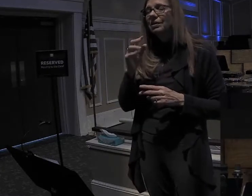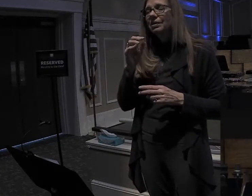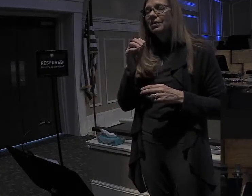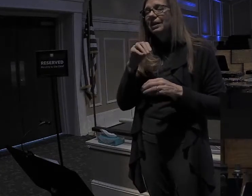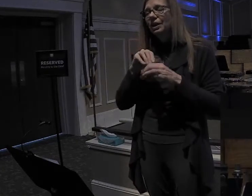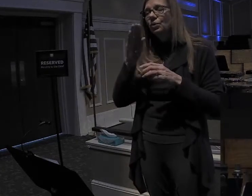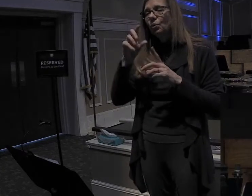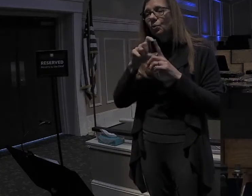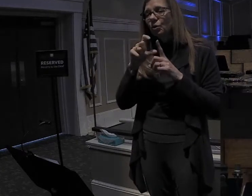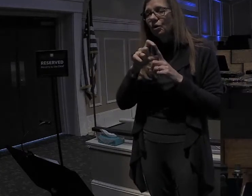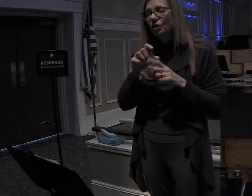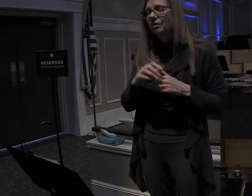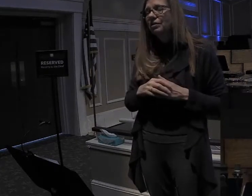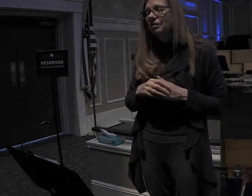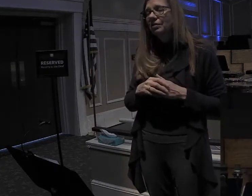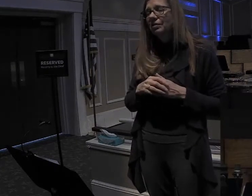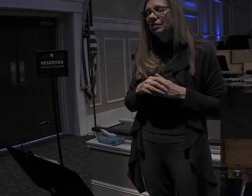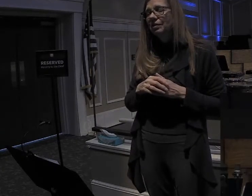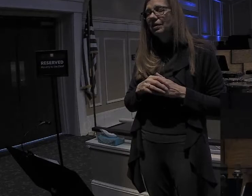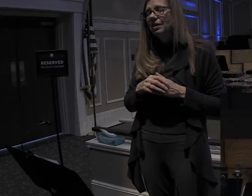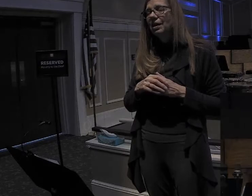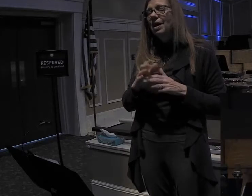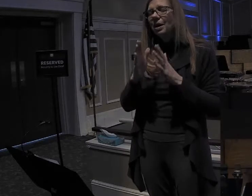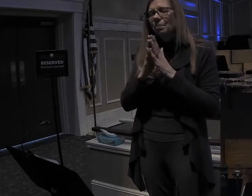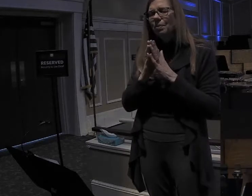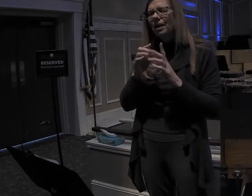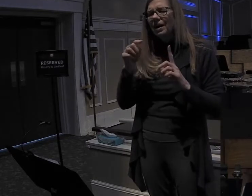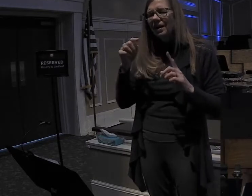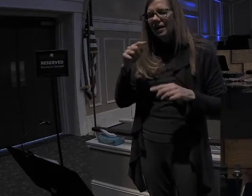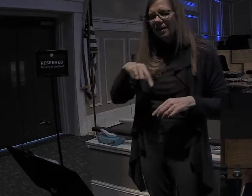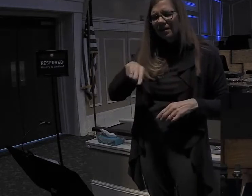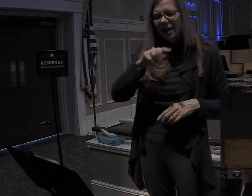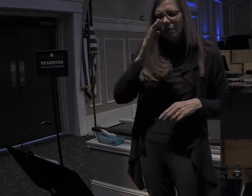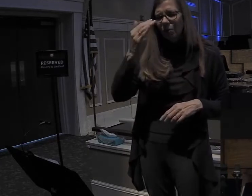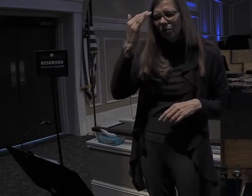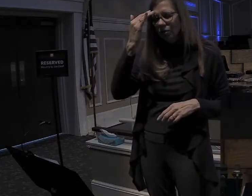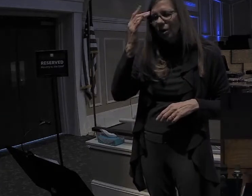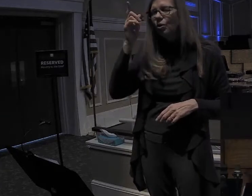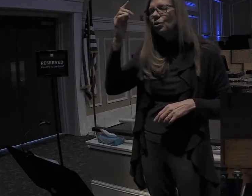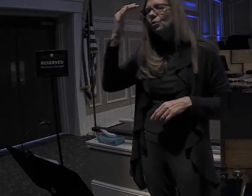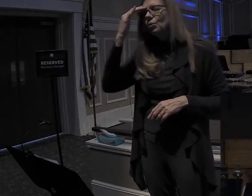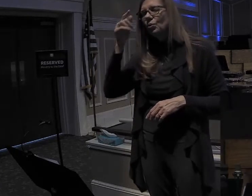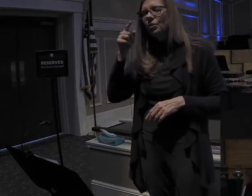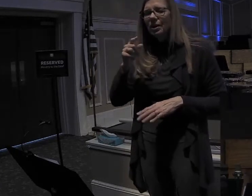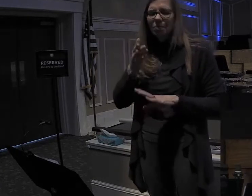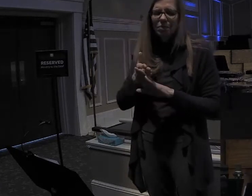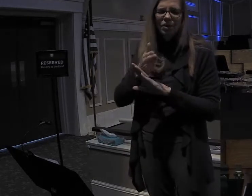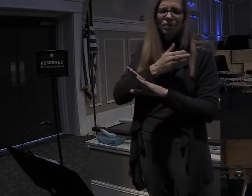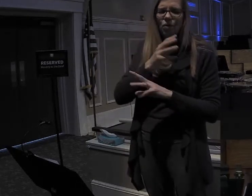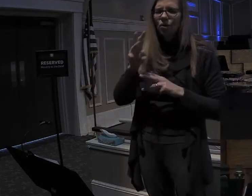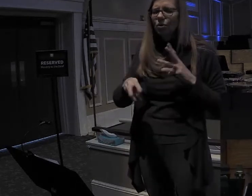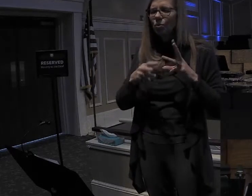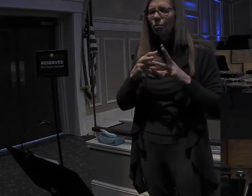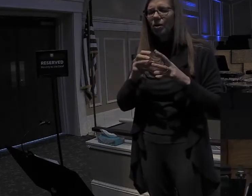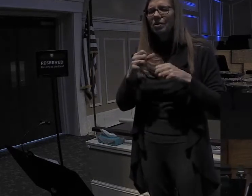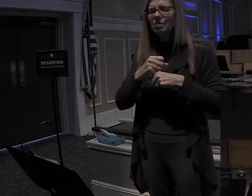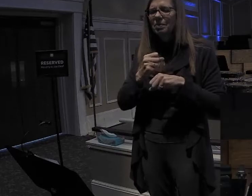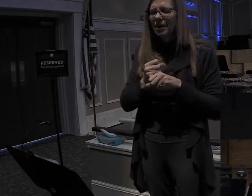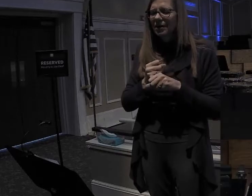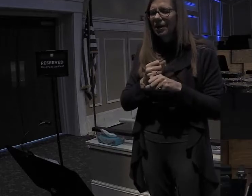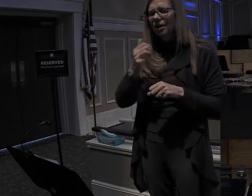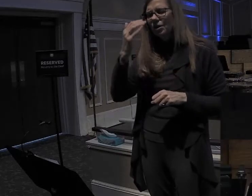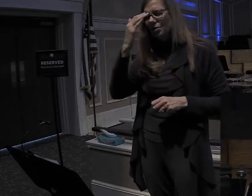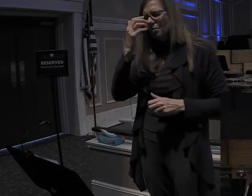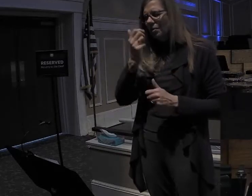I pray that they would know that you knew them before the foundation of the world. You knew everything about them, every sin they would ever